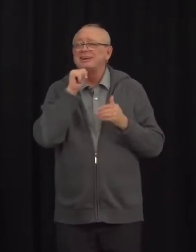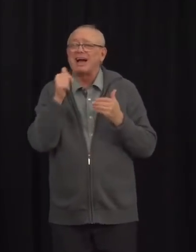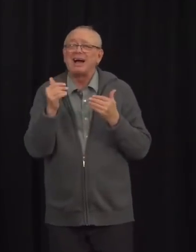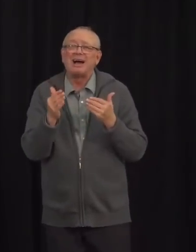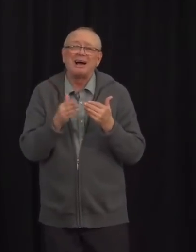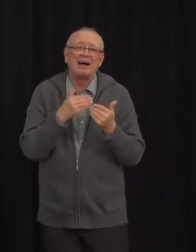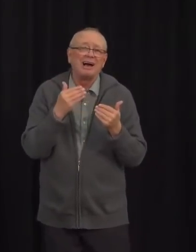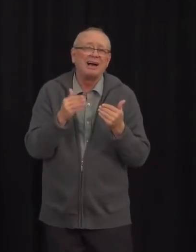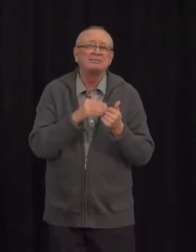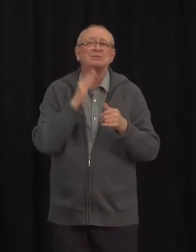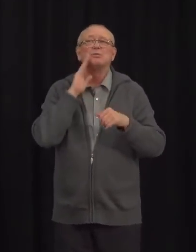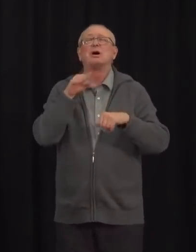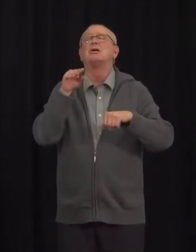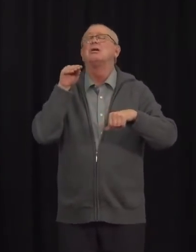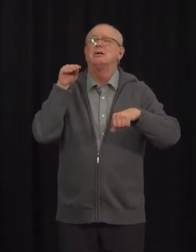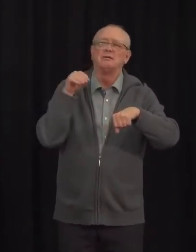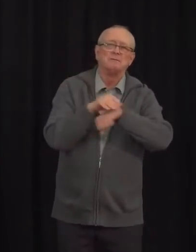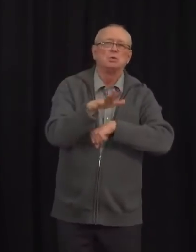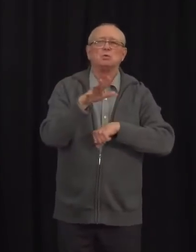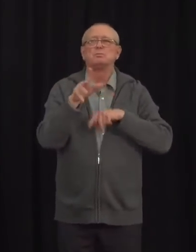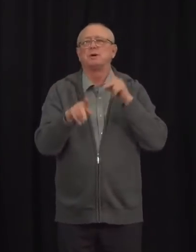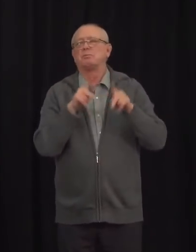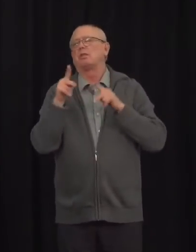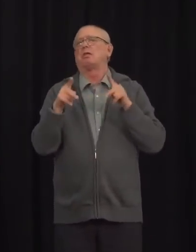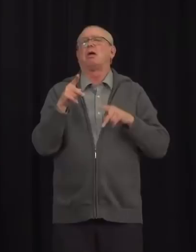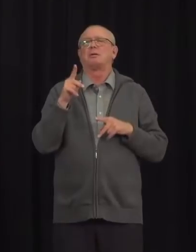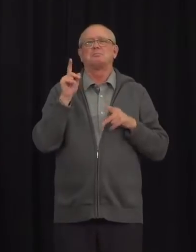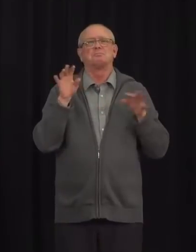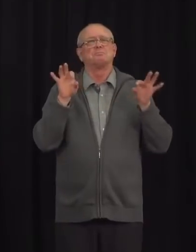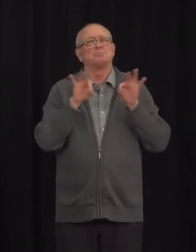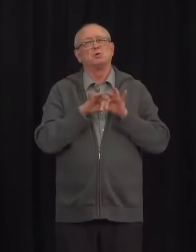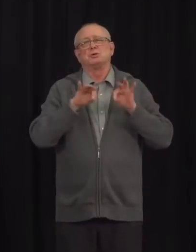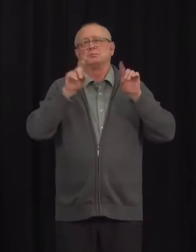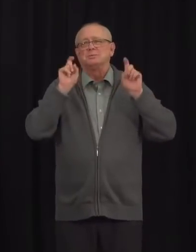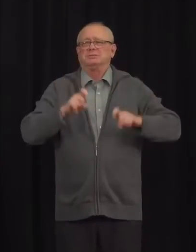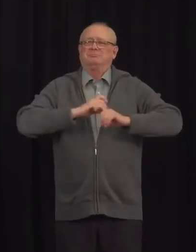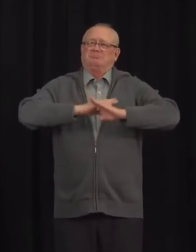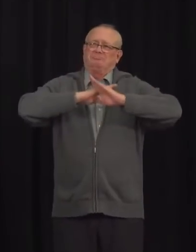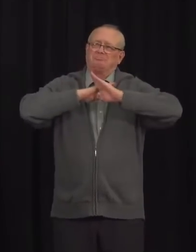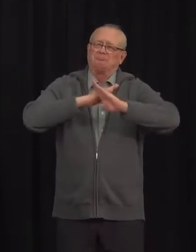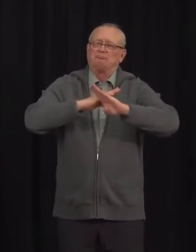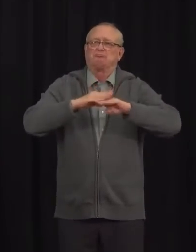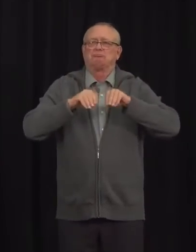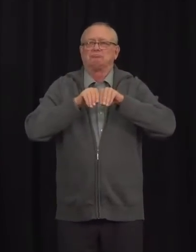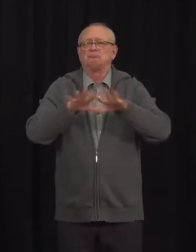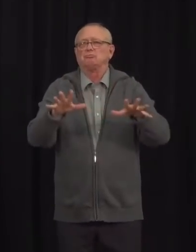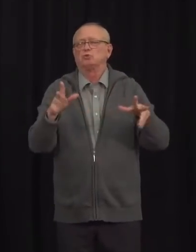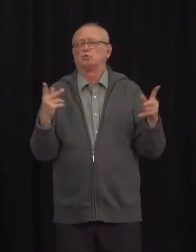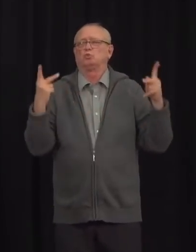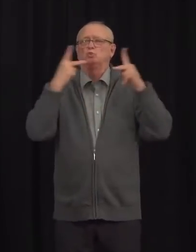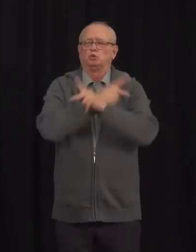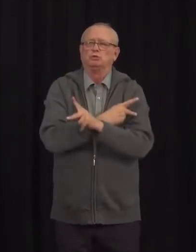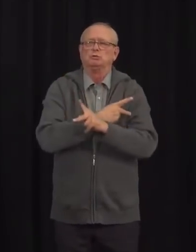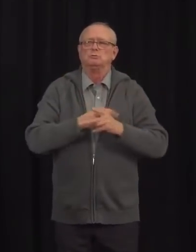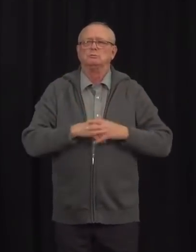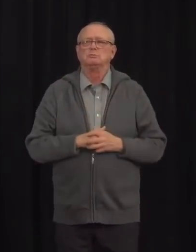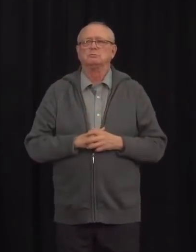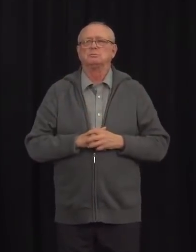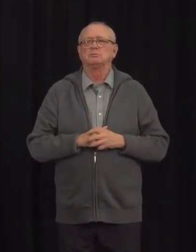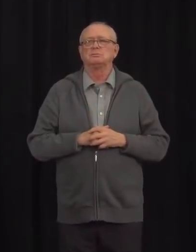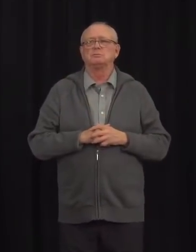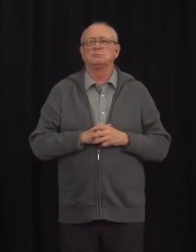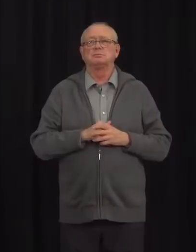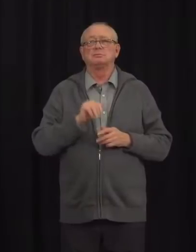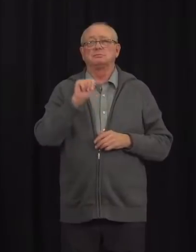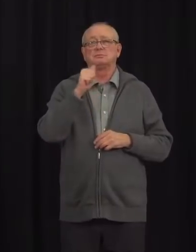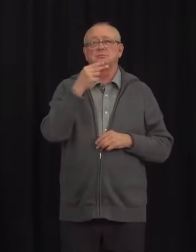many, but they are necessary to prevent the spread of COVID-19 from continuing to escalate. AHS will also be